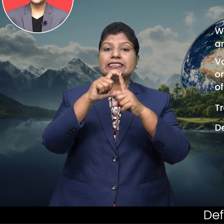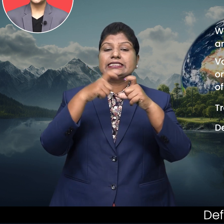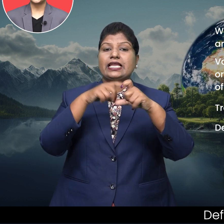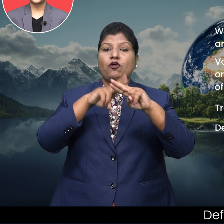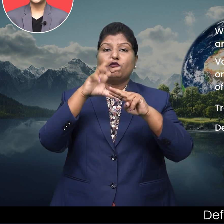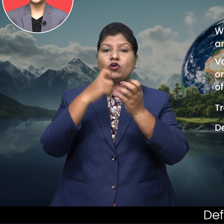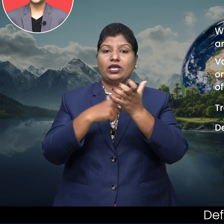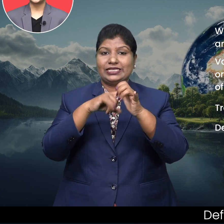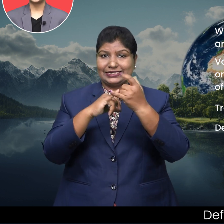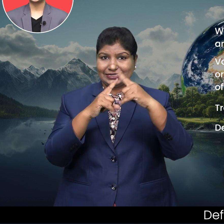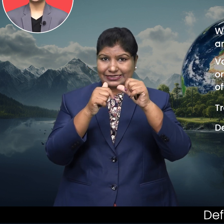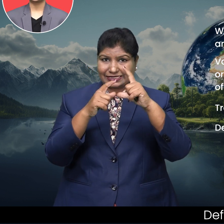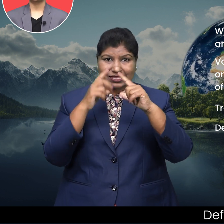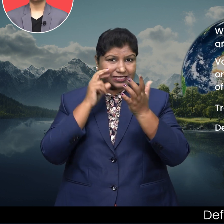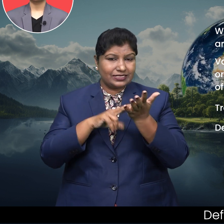Deforestation